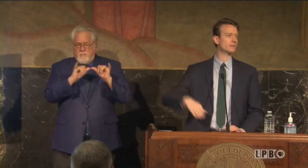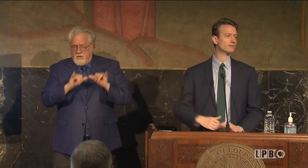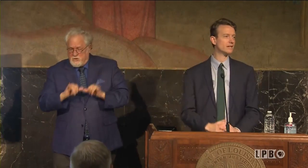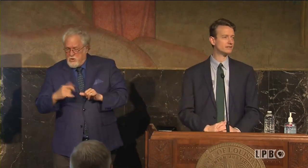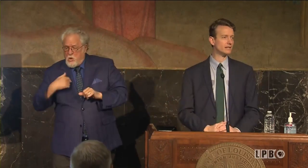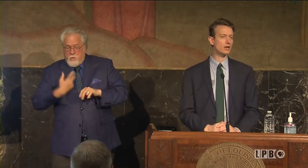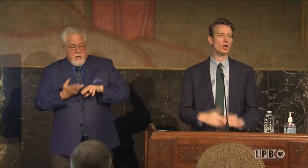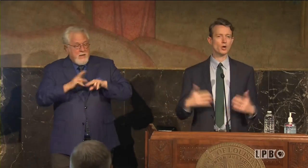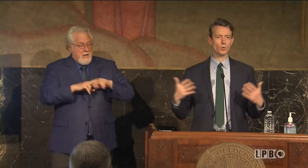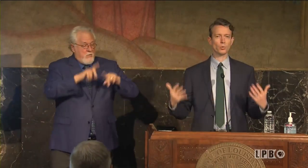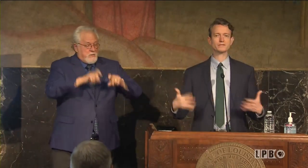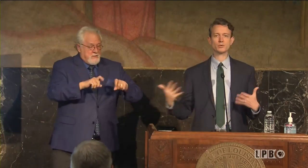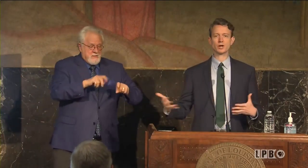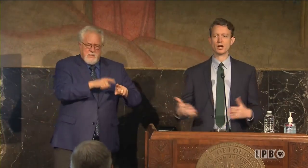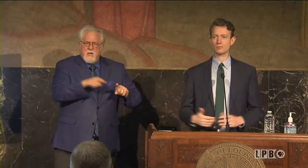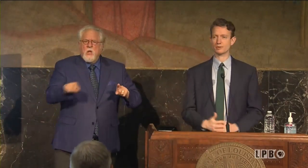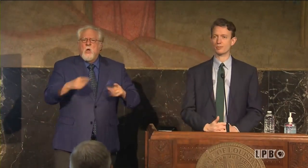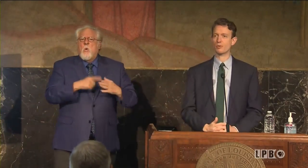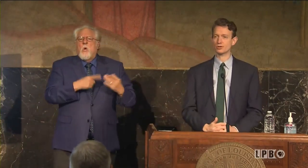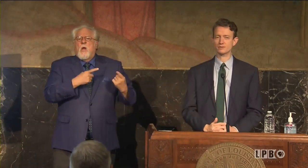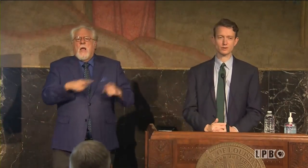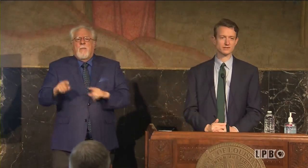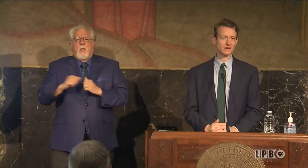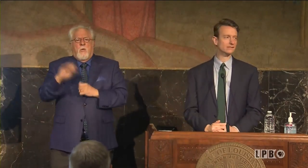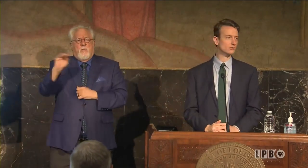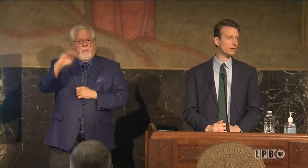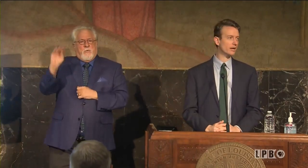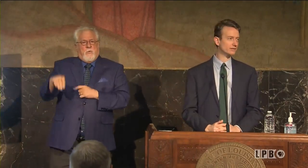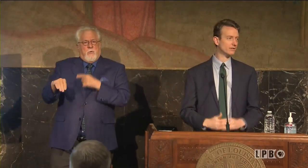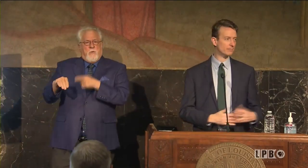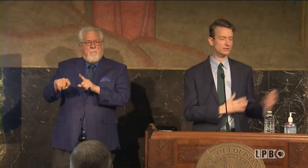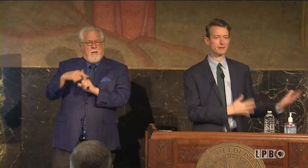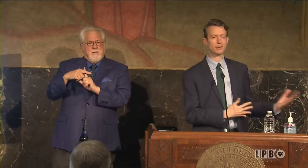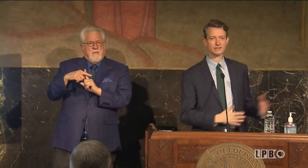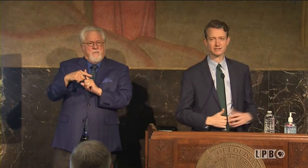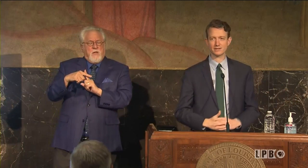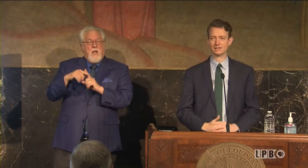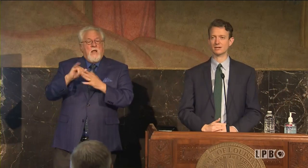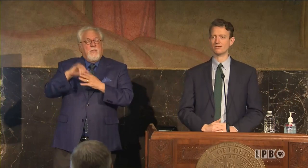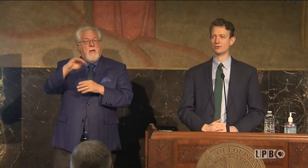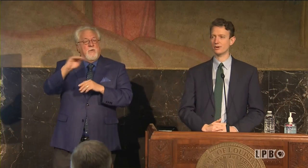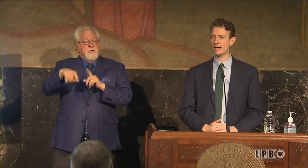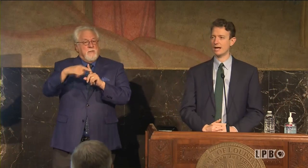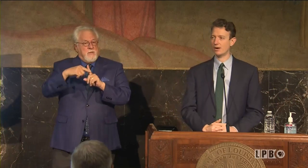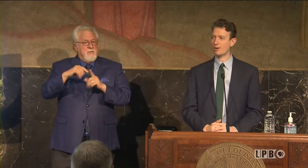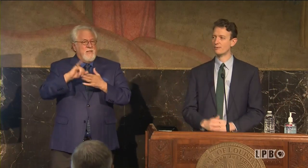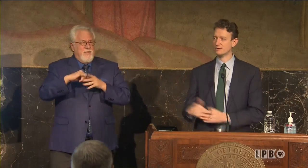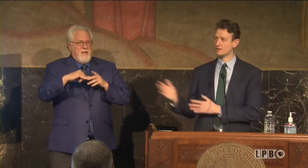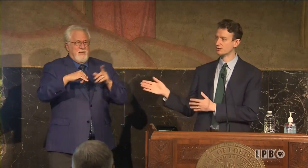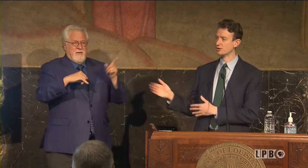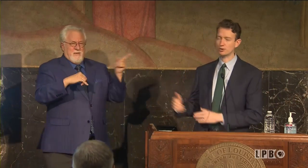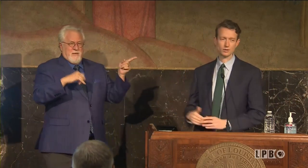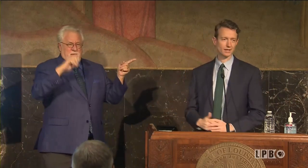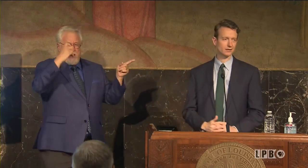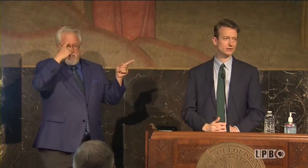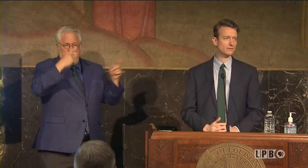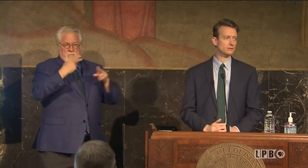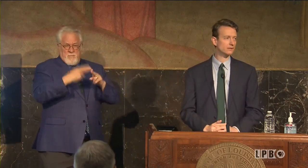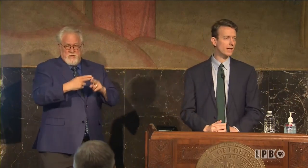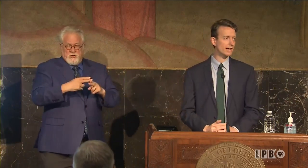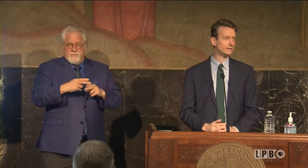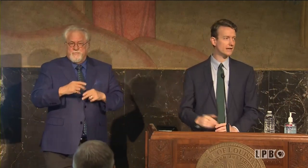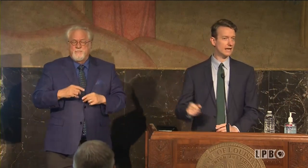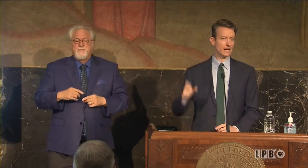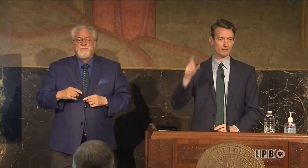increase the amount of testing, what's going on with the proportion of those tests that are positive, that percent positivity that the governor referenced, and I'll show you in just a